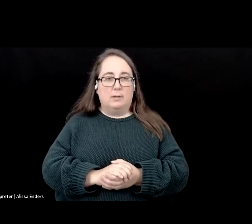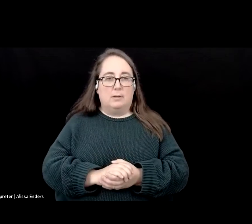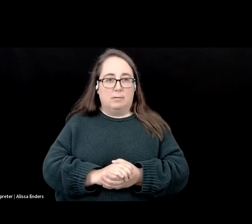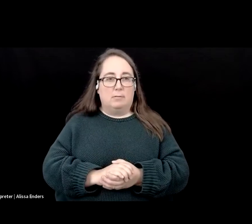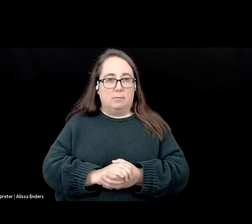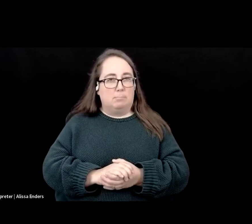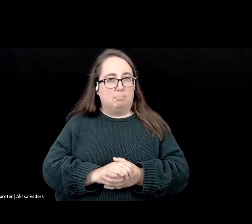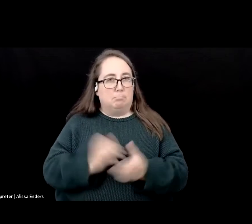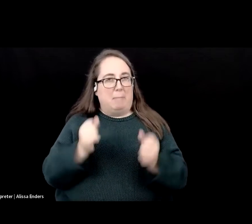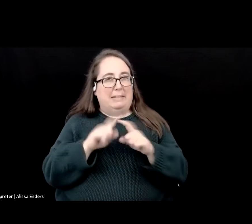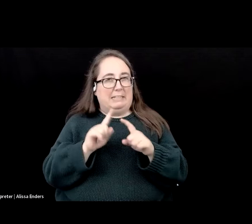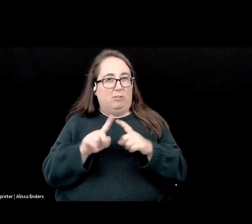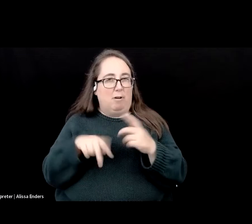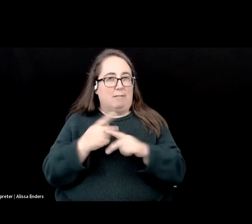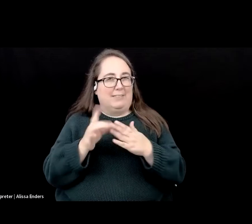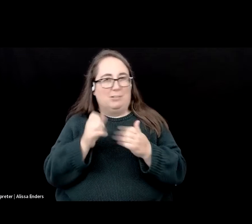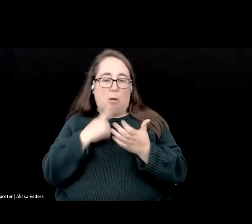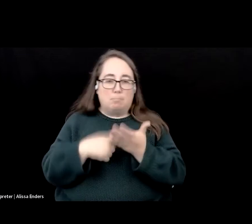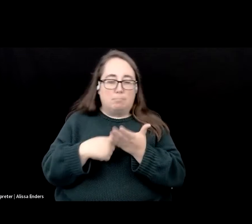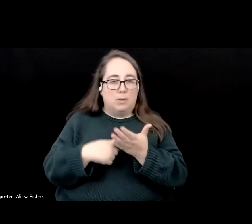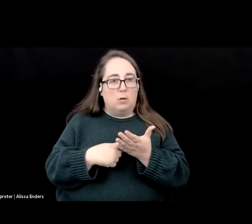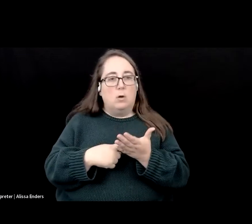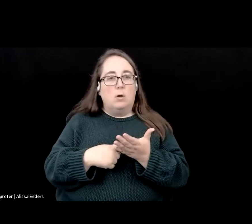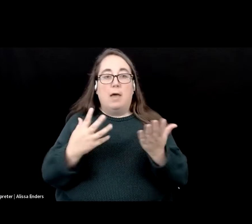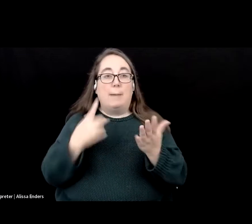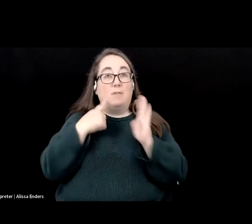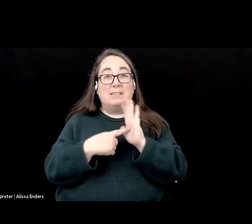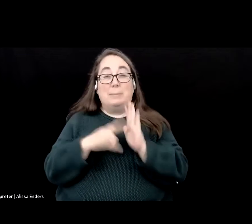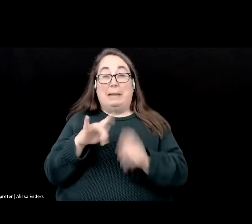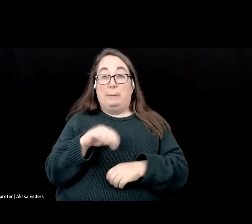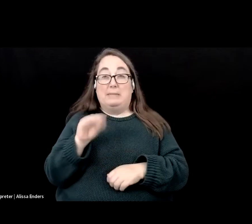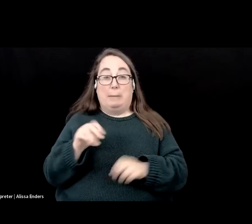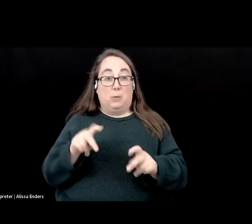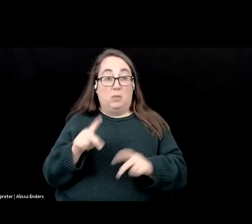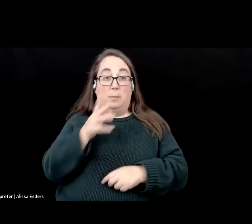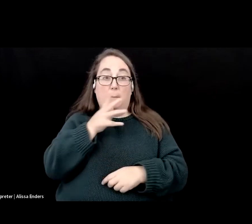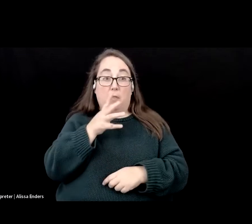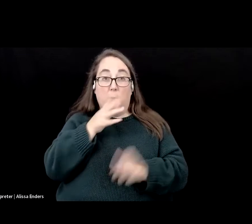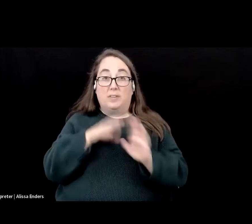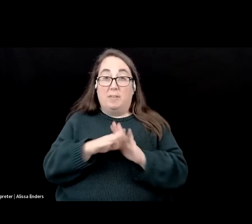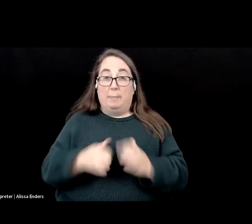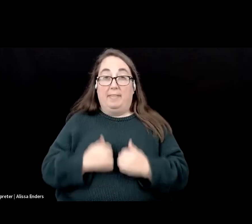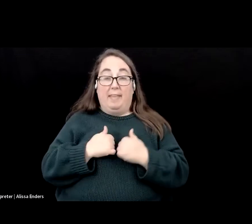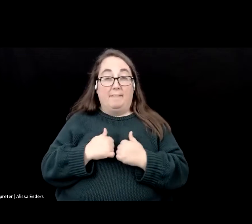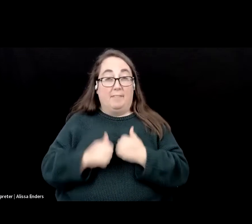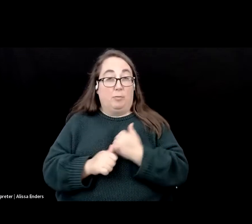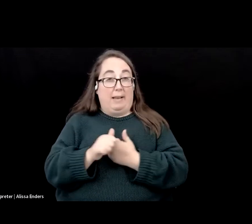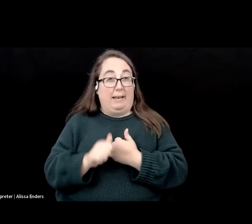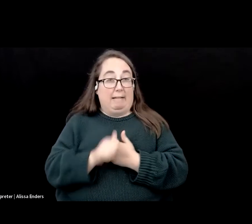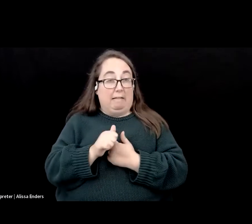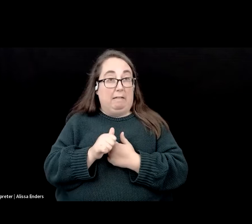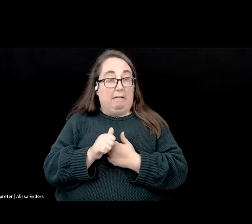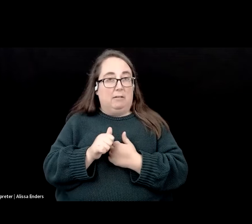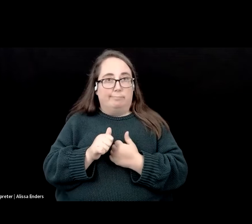now in American discourse. What if, for example, there is an 80% chance that the mother will develop a life-threatening condition if she continues with